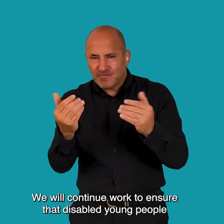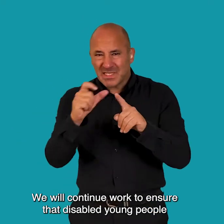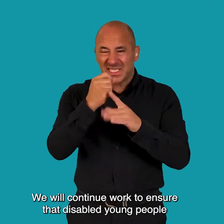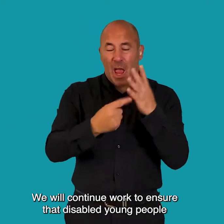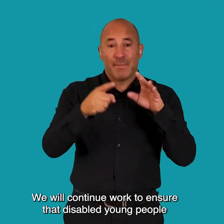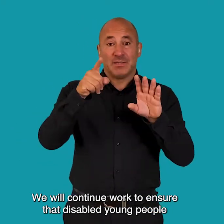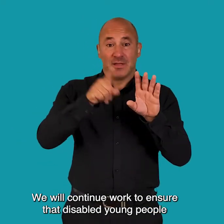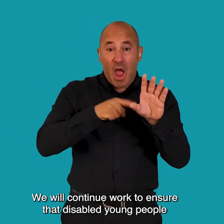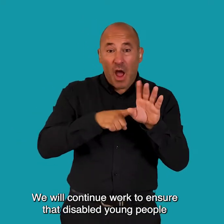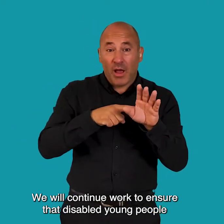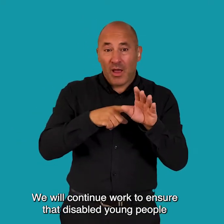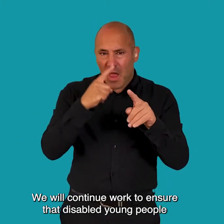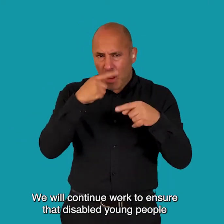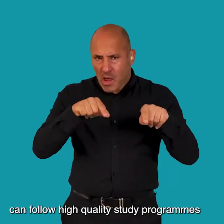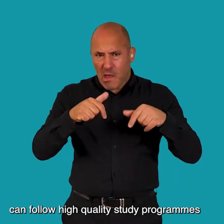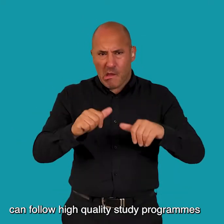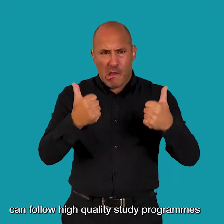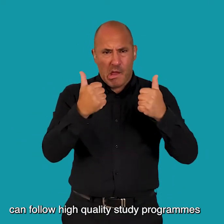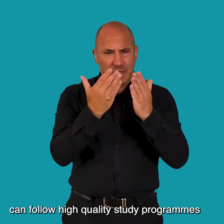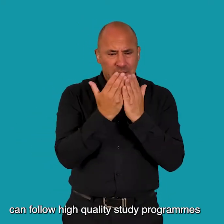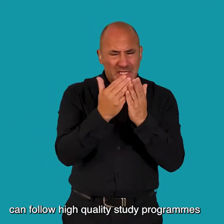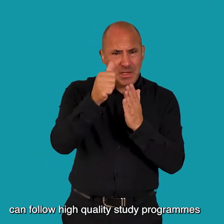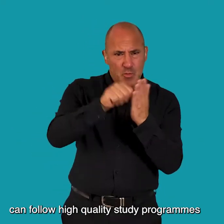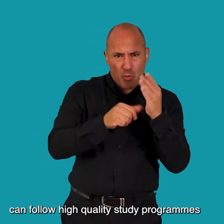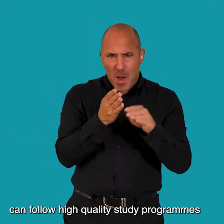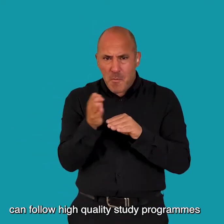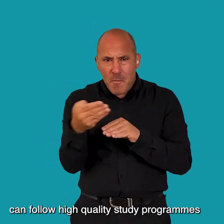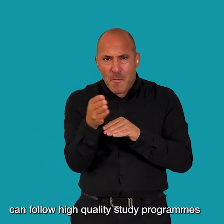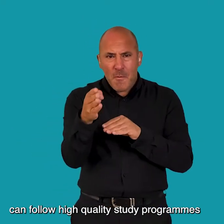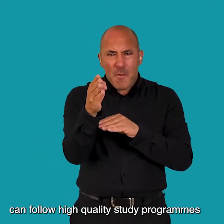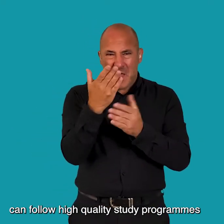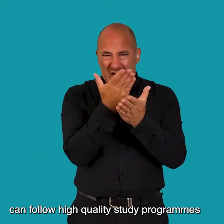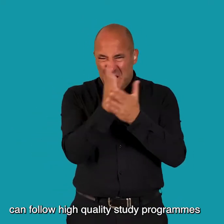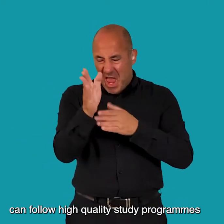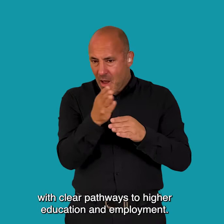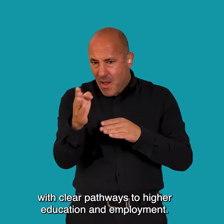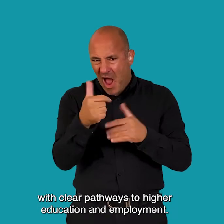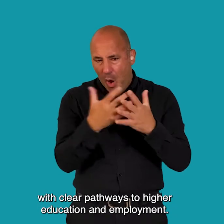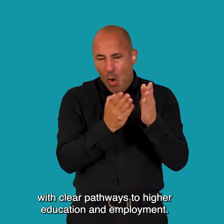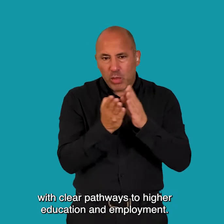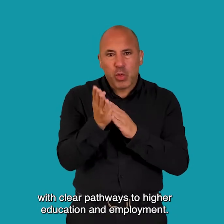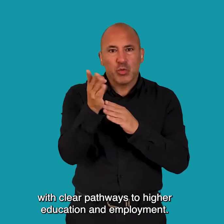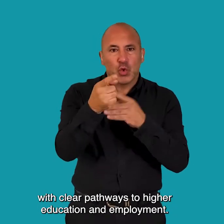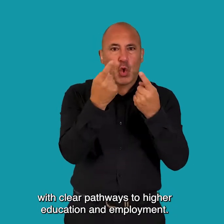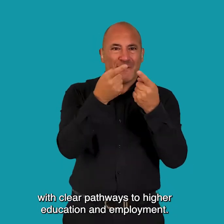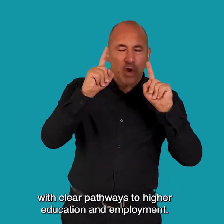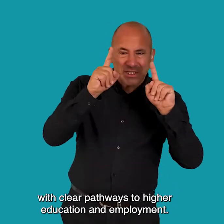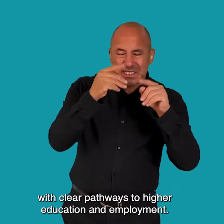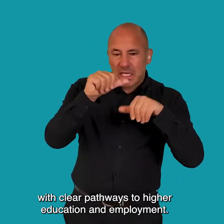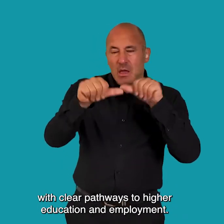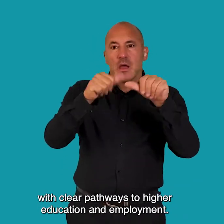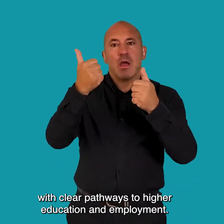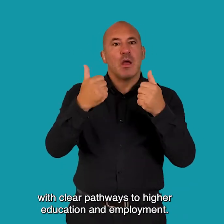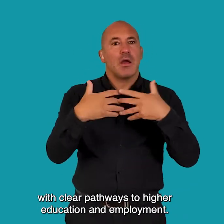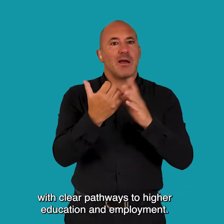that disabled young people can follow high-quality study programs with clear pathways to higher education and